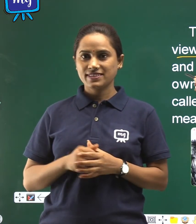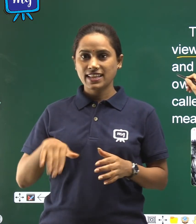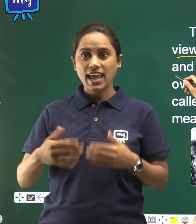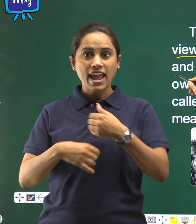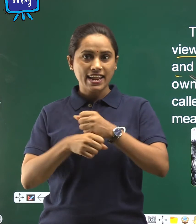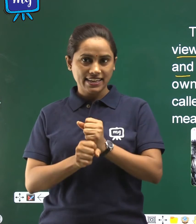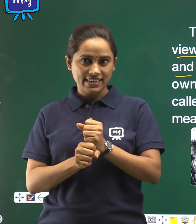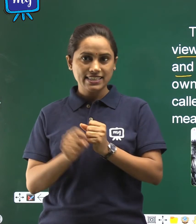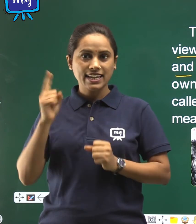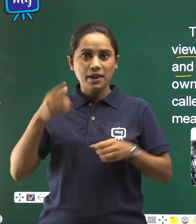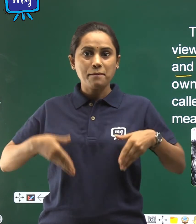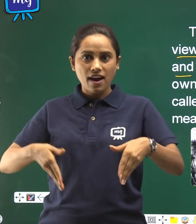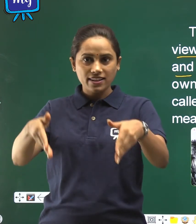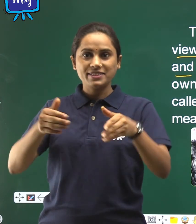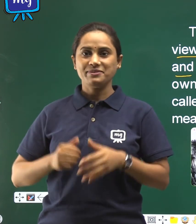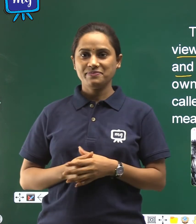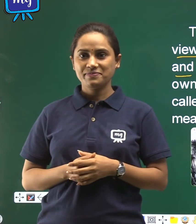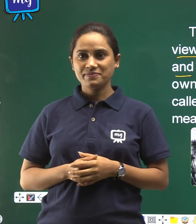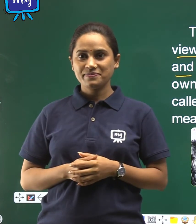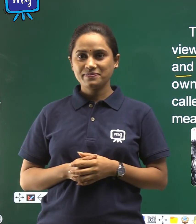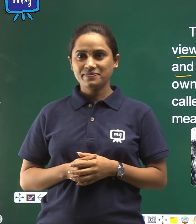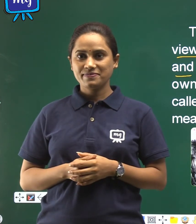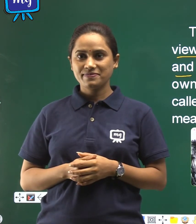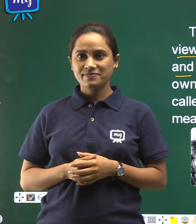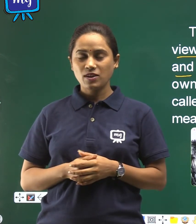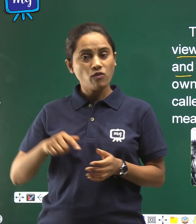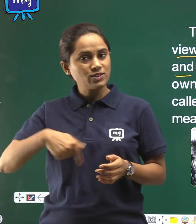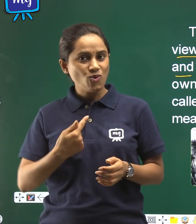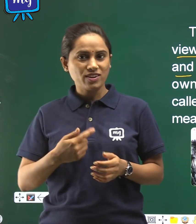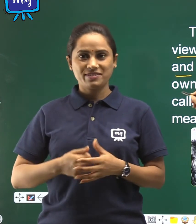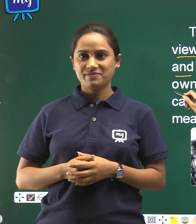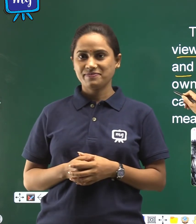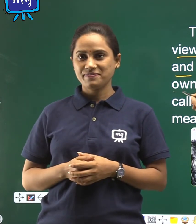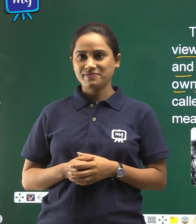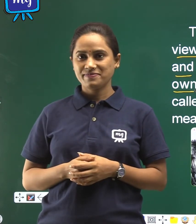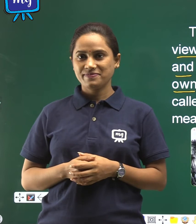and create a path of his own.